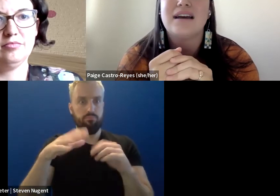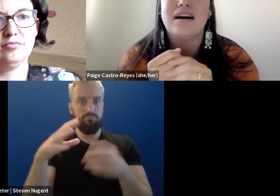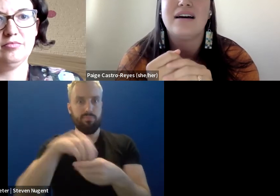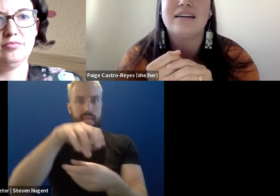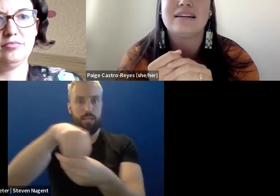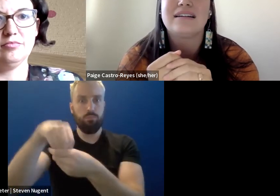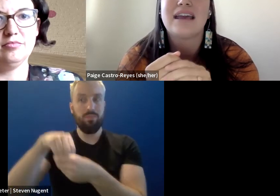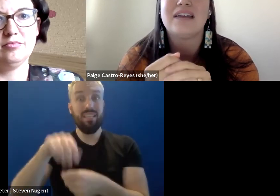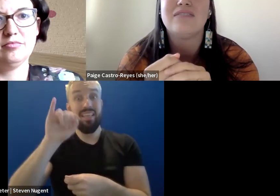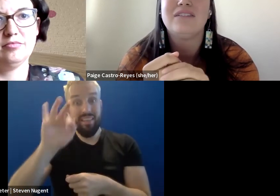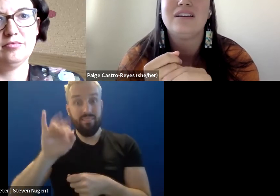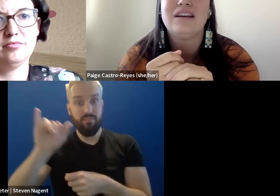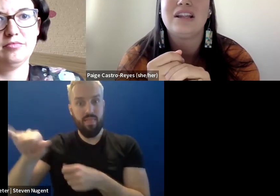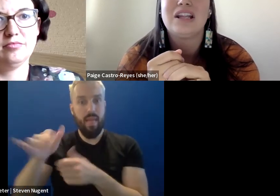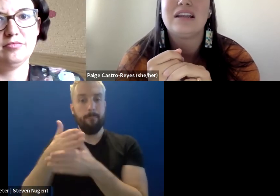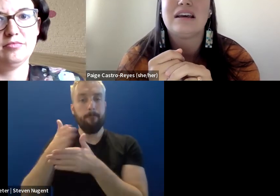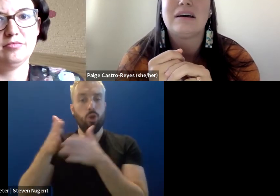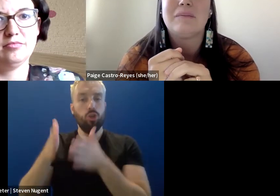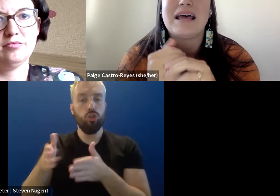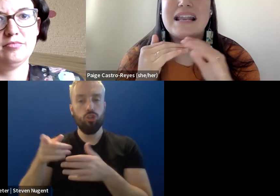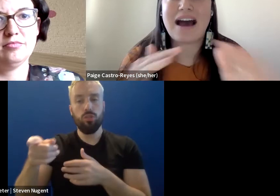is kind of